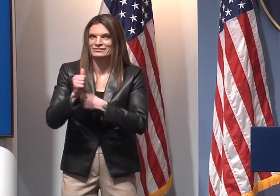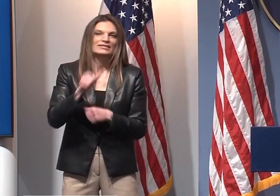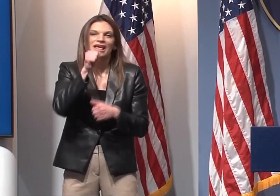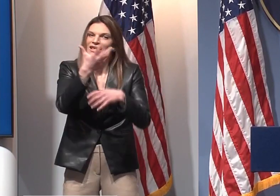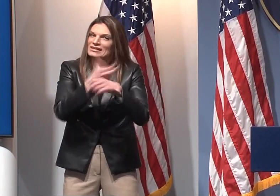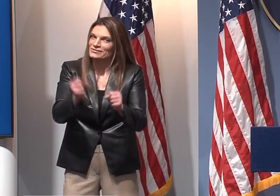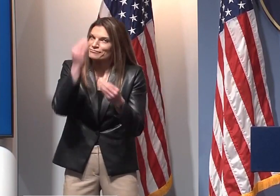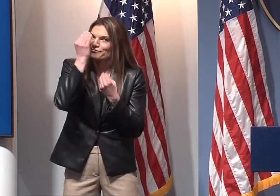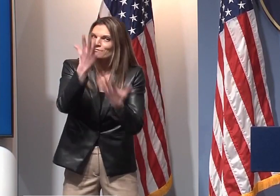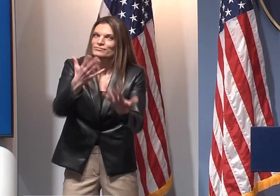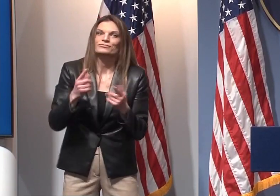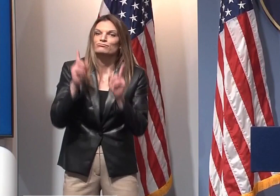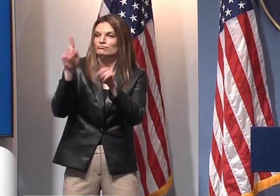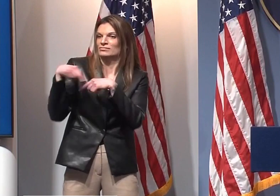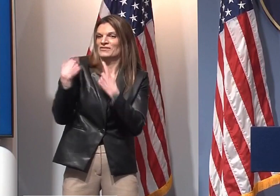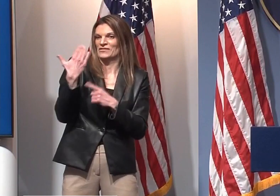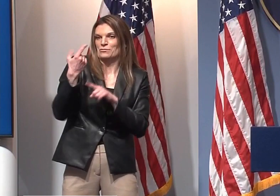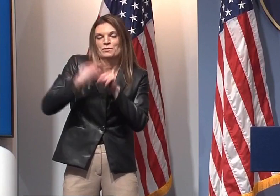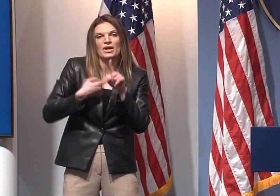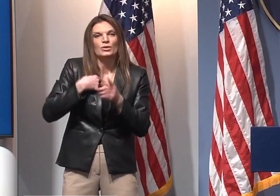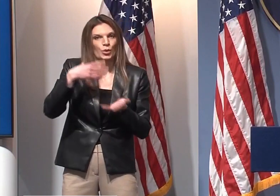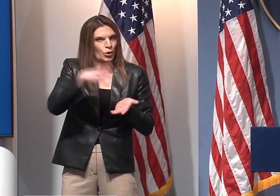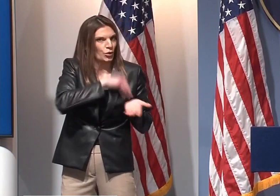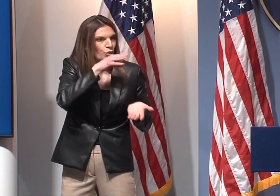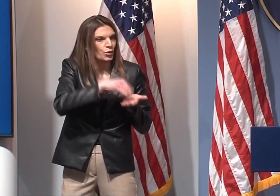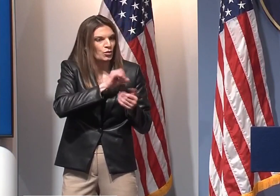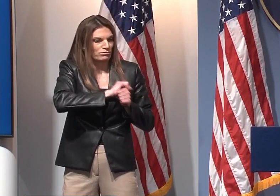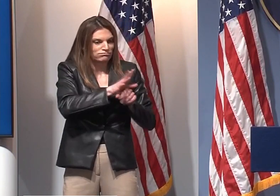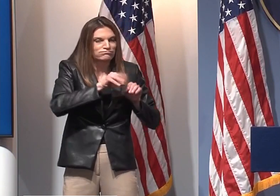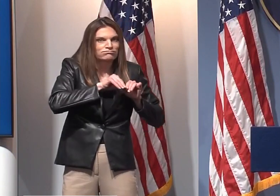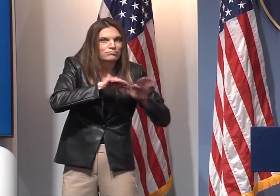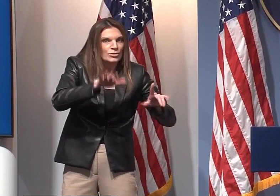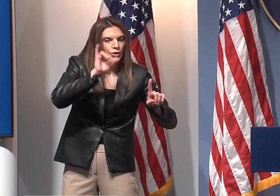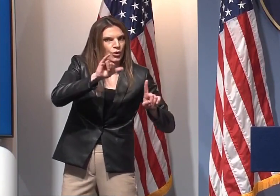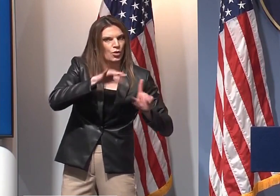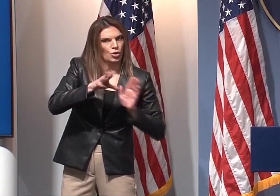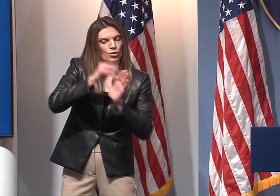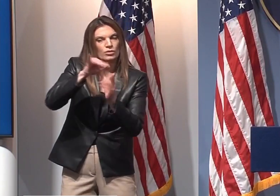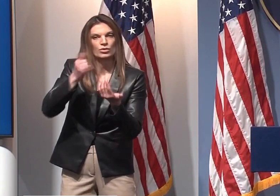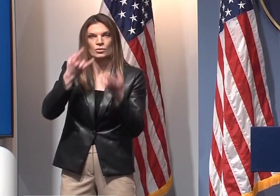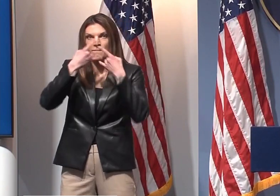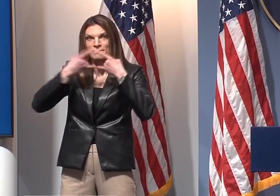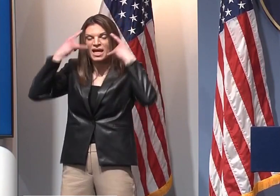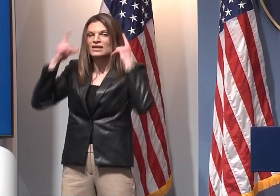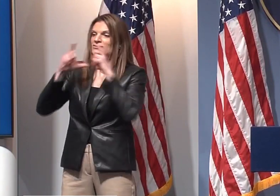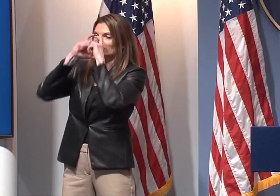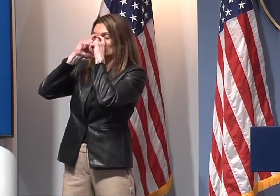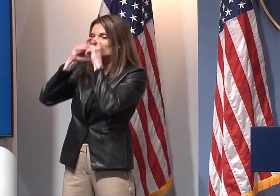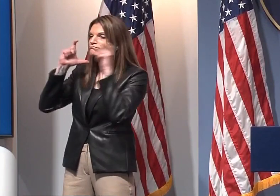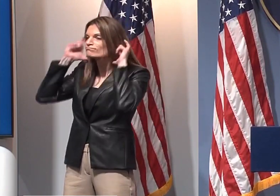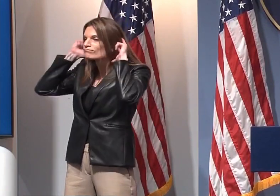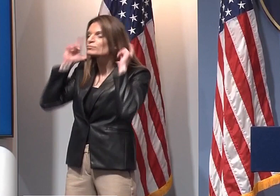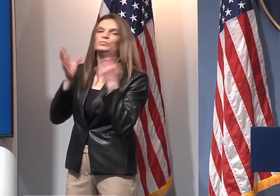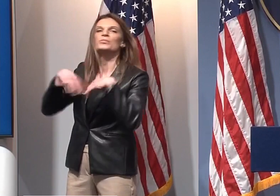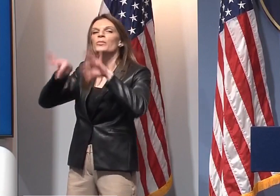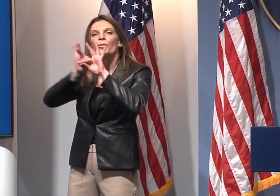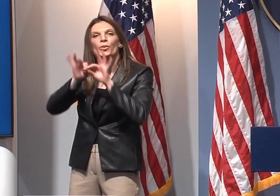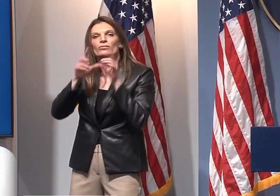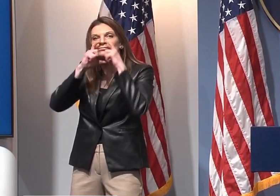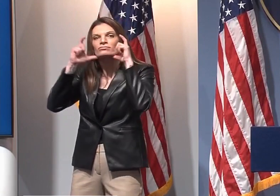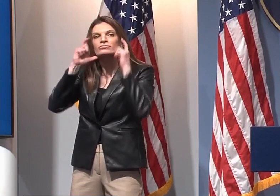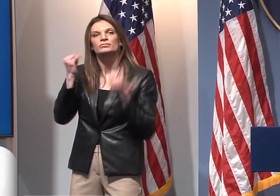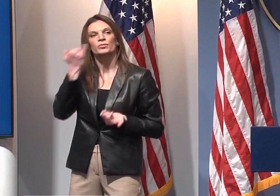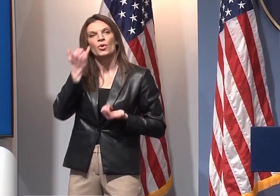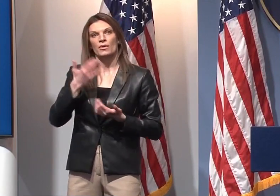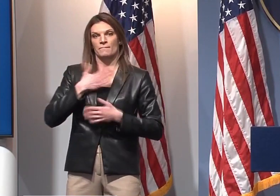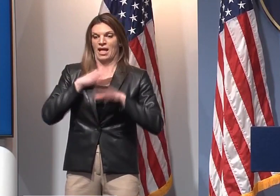past 15 months. Mask work, wear one properly over your nose and your mouth anytime you're going to be around